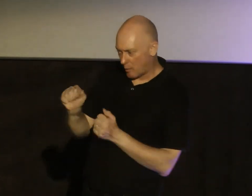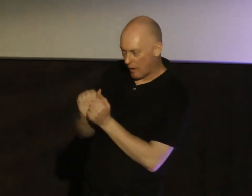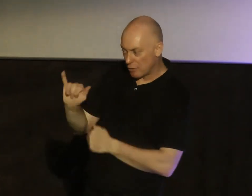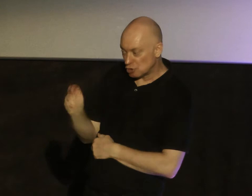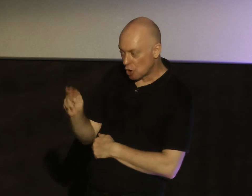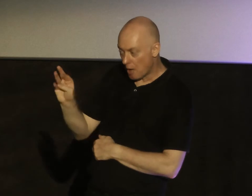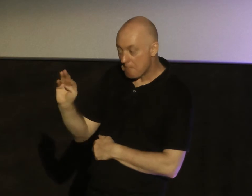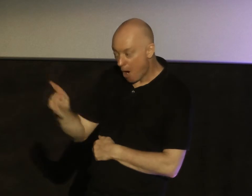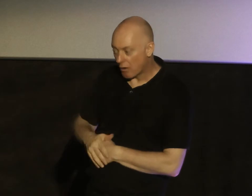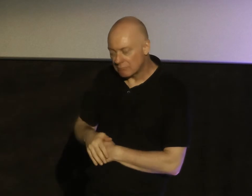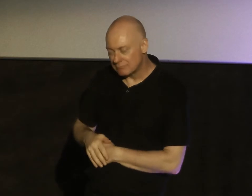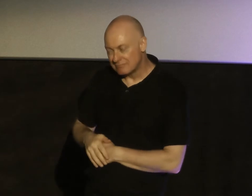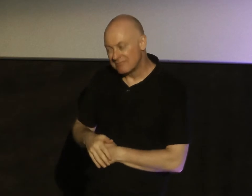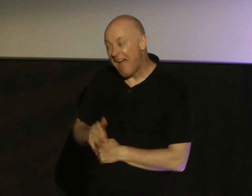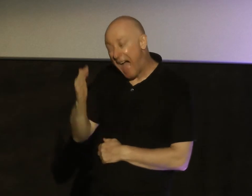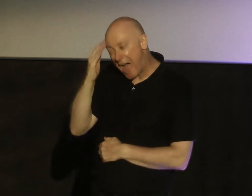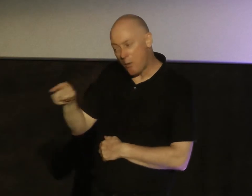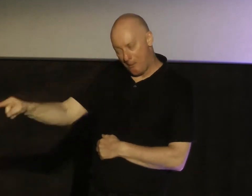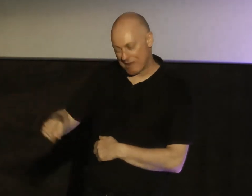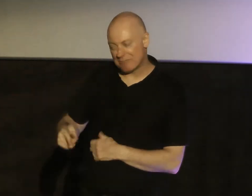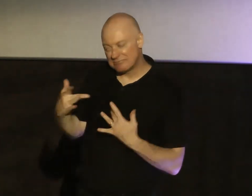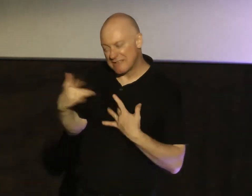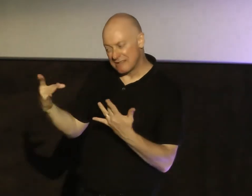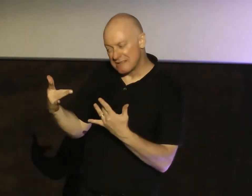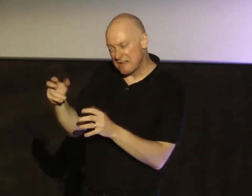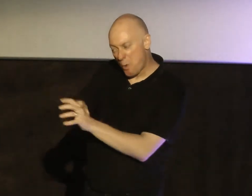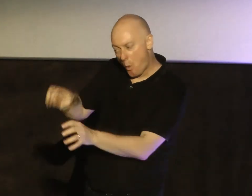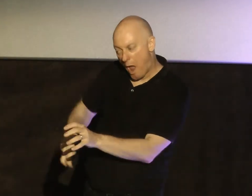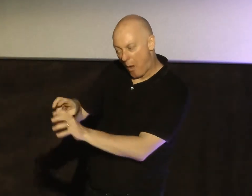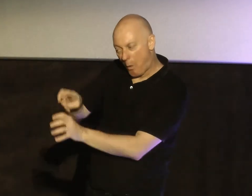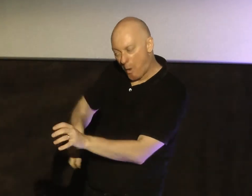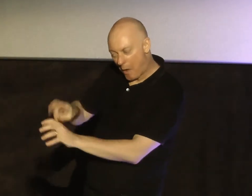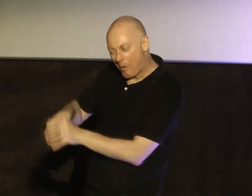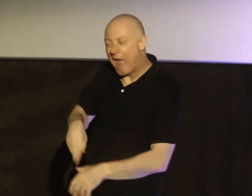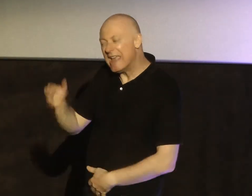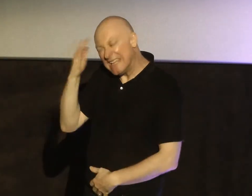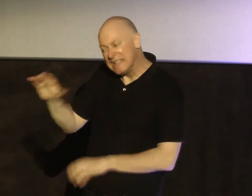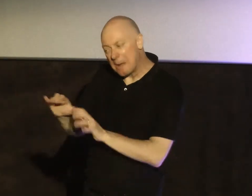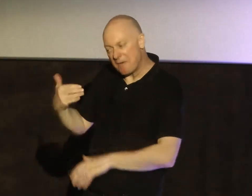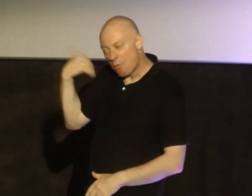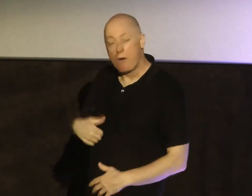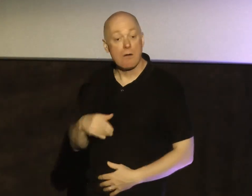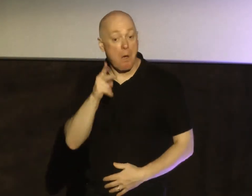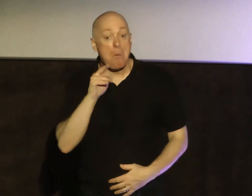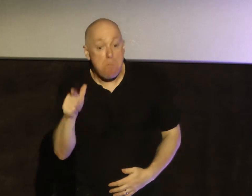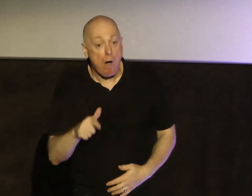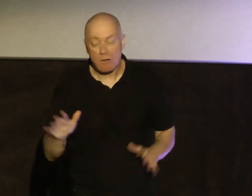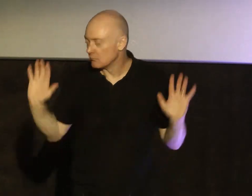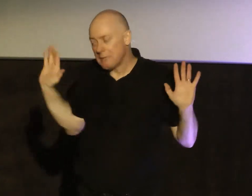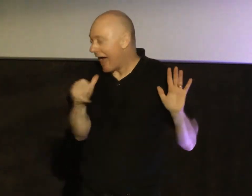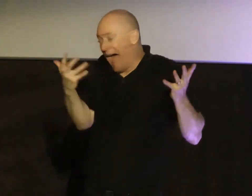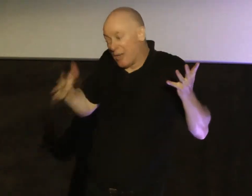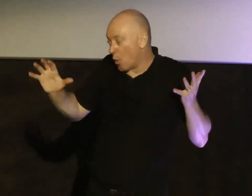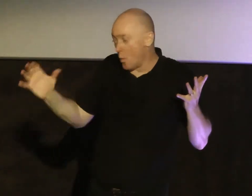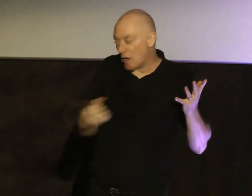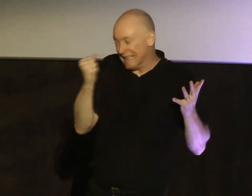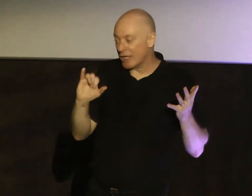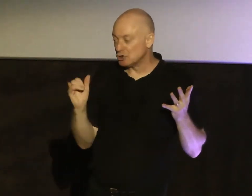the propensity to bail out, to desert him. He's done this before, and Paul chooses not to take him with him on this